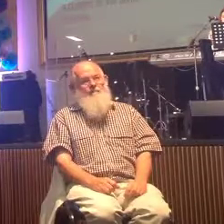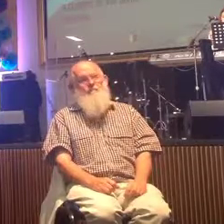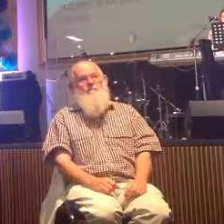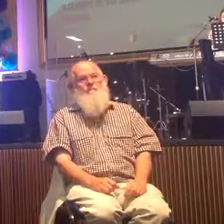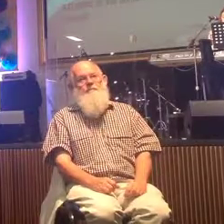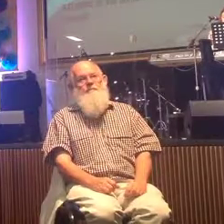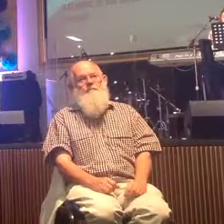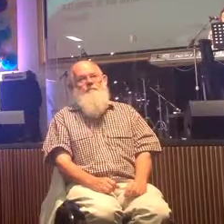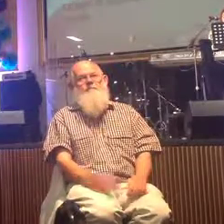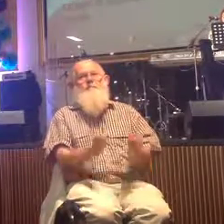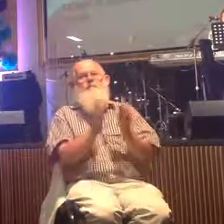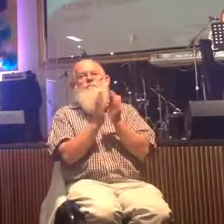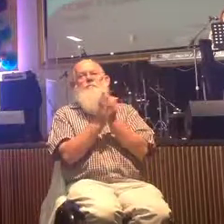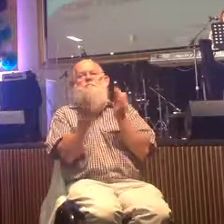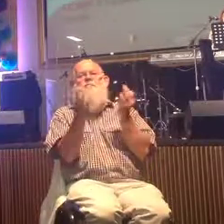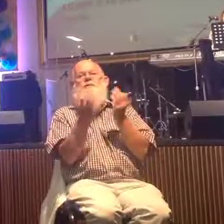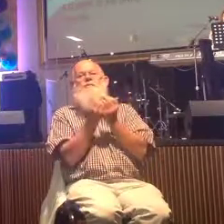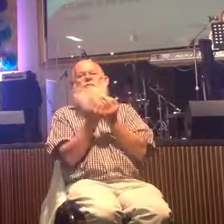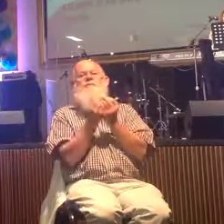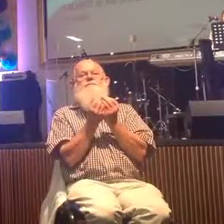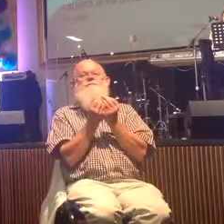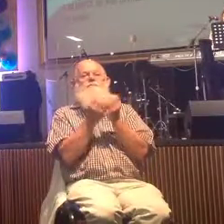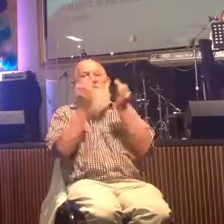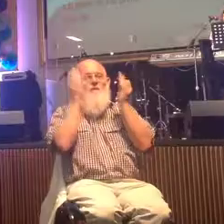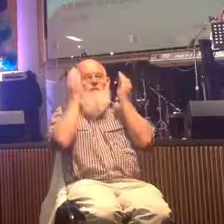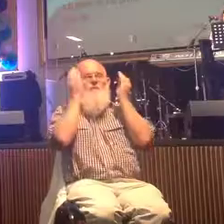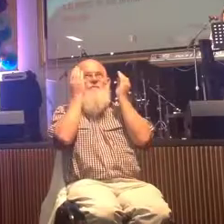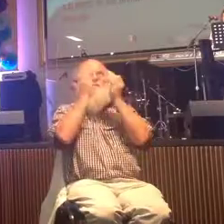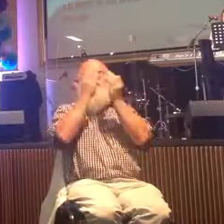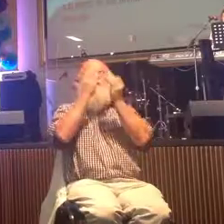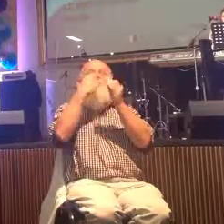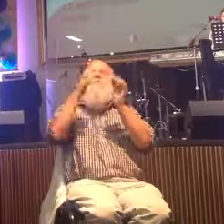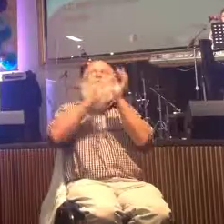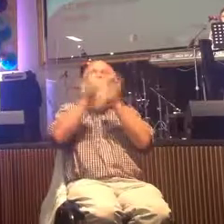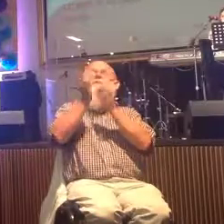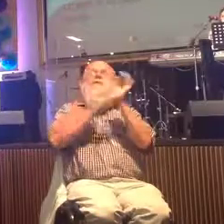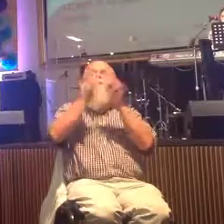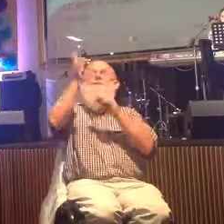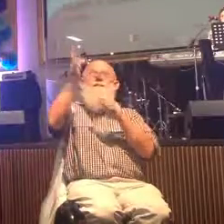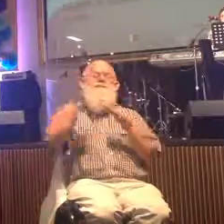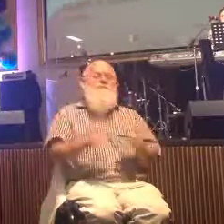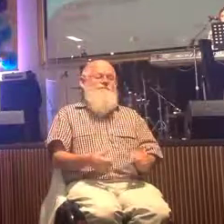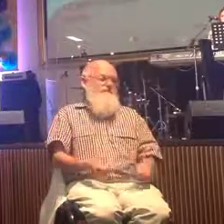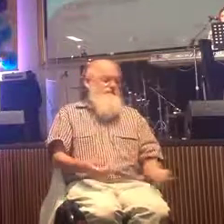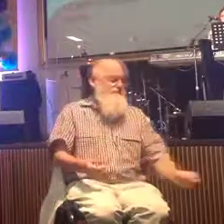And would you pray with me? Let us put our focus completely on Jesus.